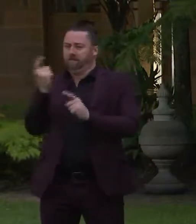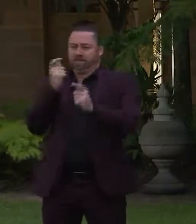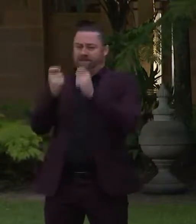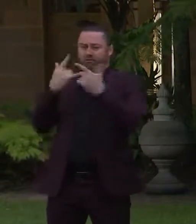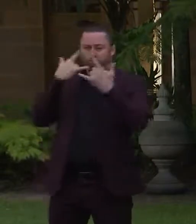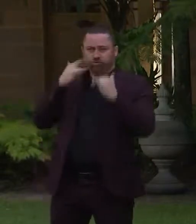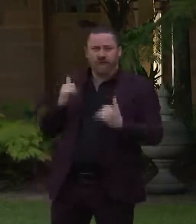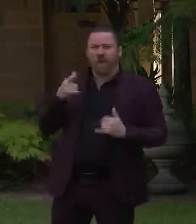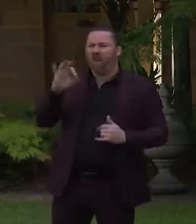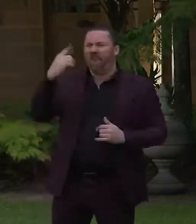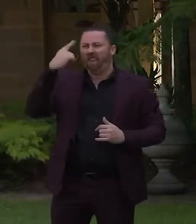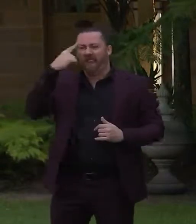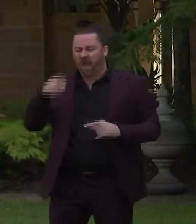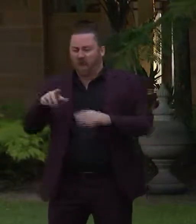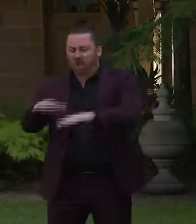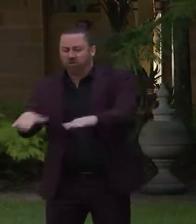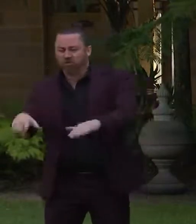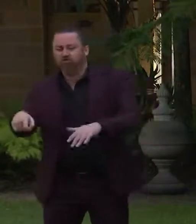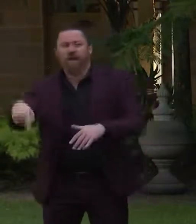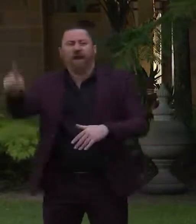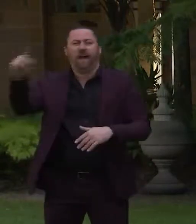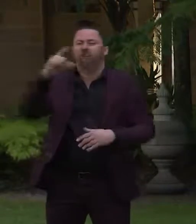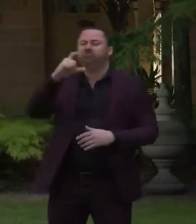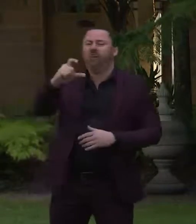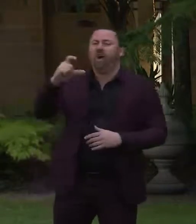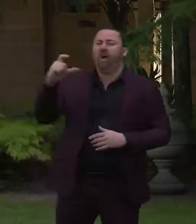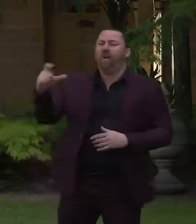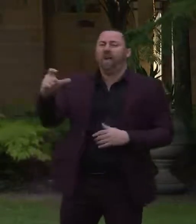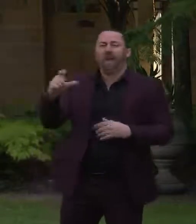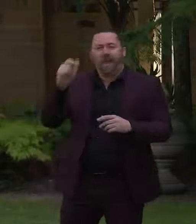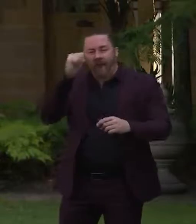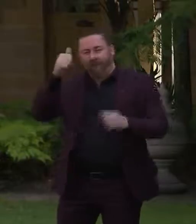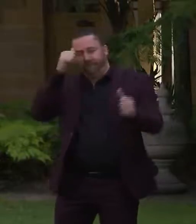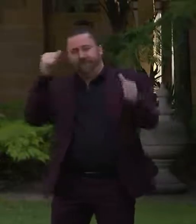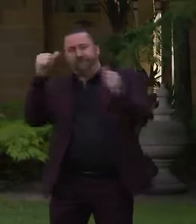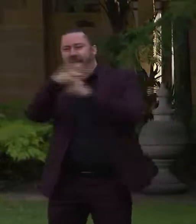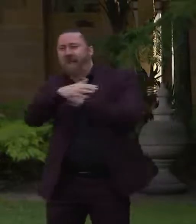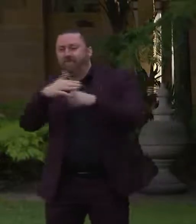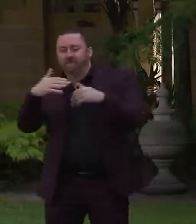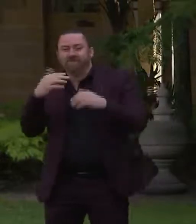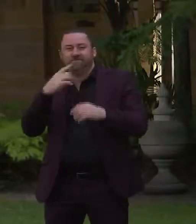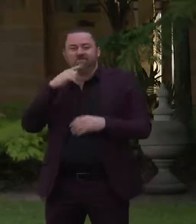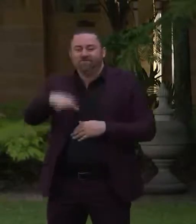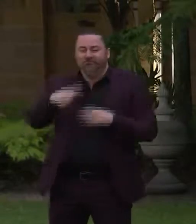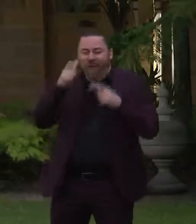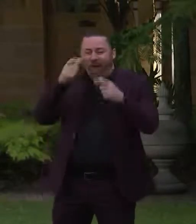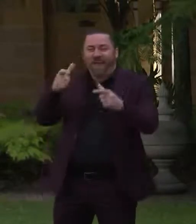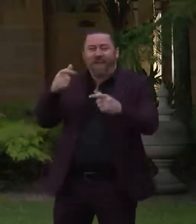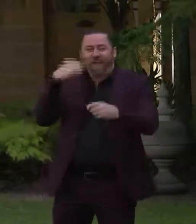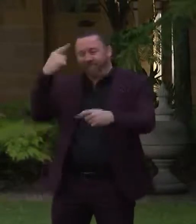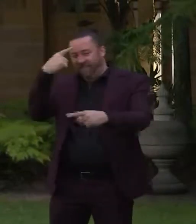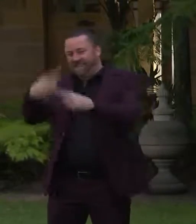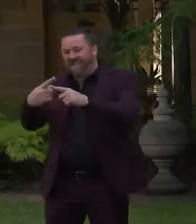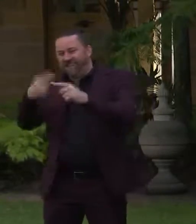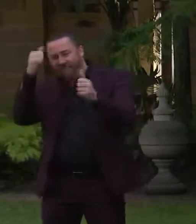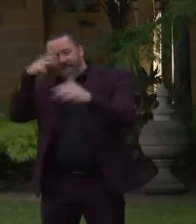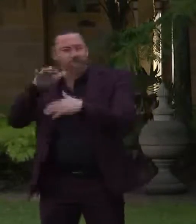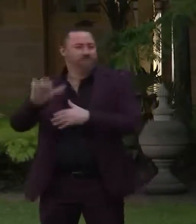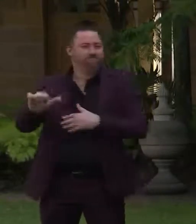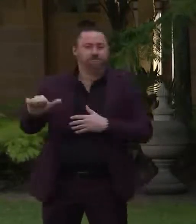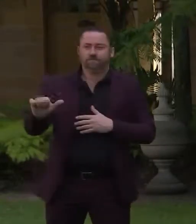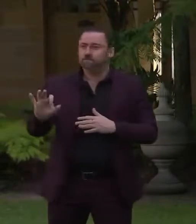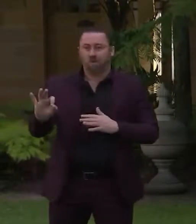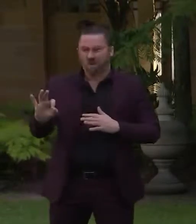it's because you've got kids who've been to childcare and they've had the virus that's circulating in childcare. Ignore any of